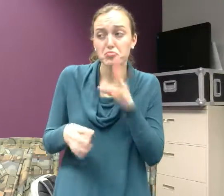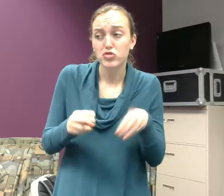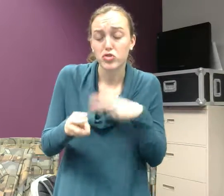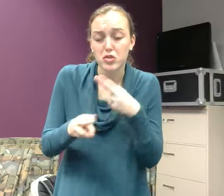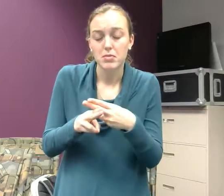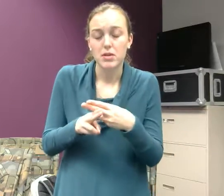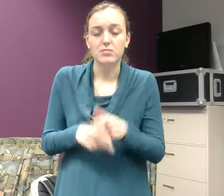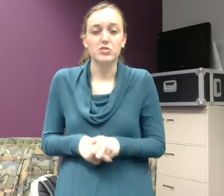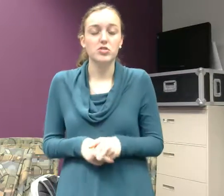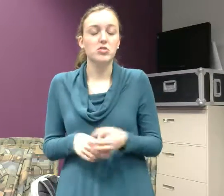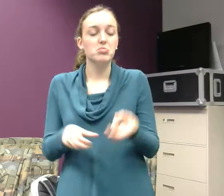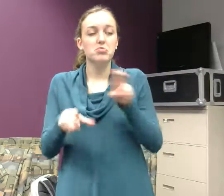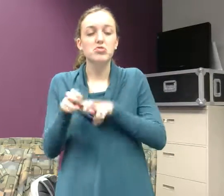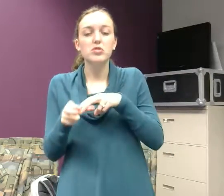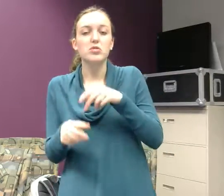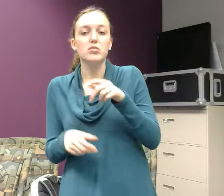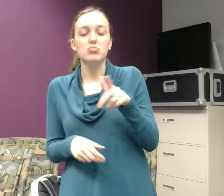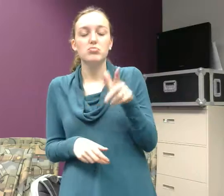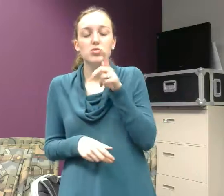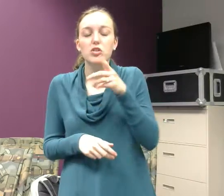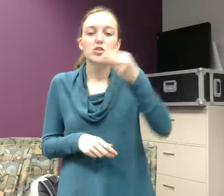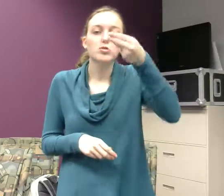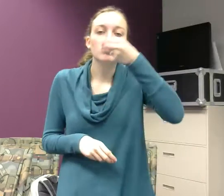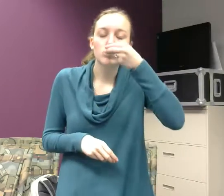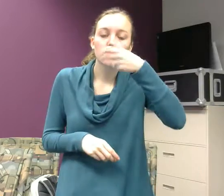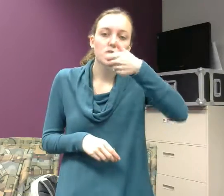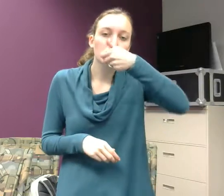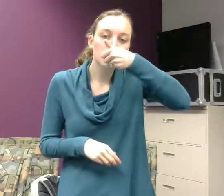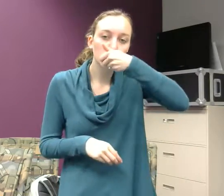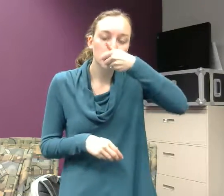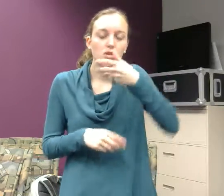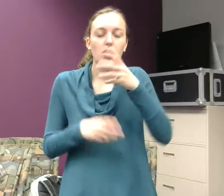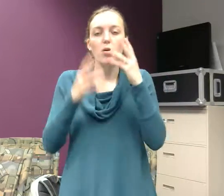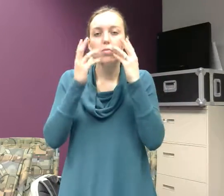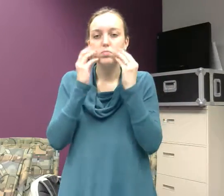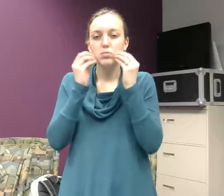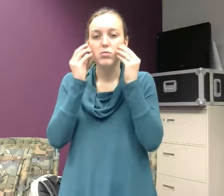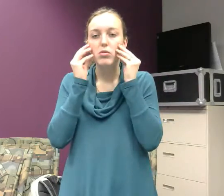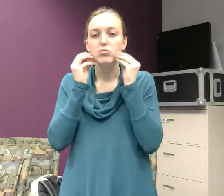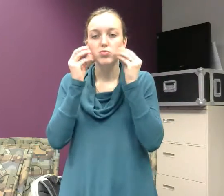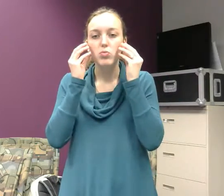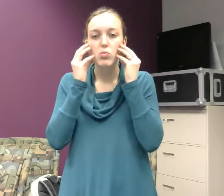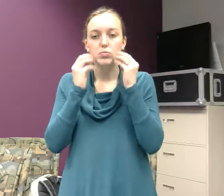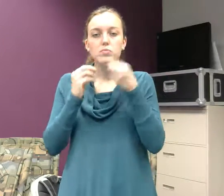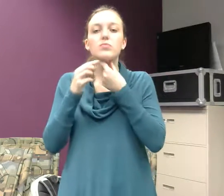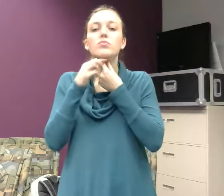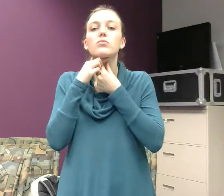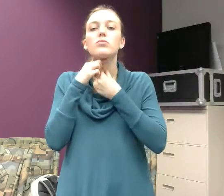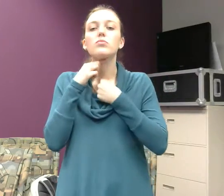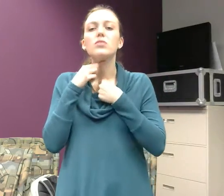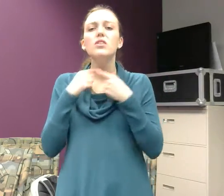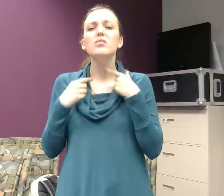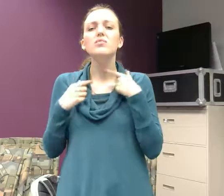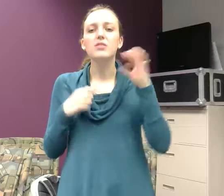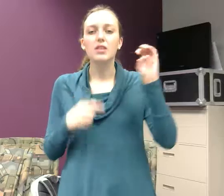bite, and then you chewed it, and it went down your esophagus. And remember, we talked about this before. Your esophagus is that